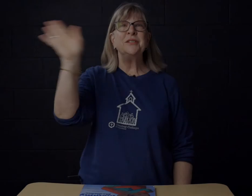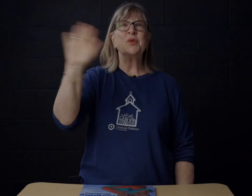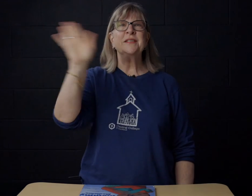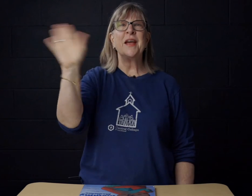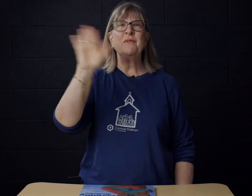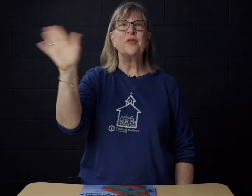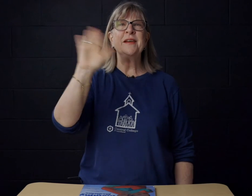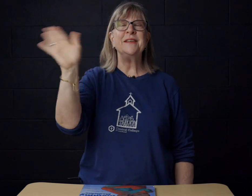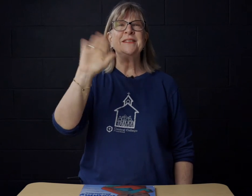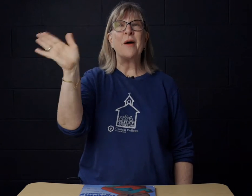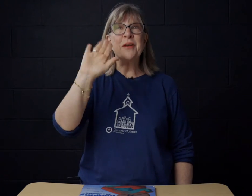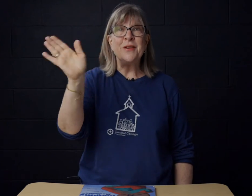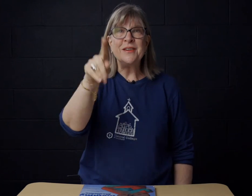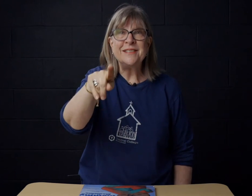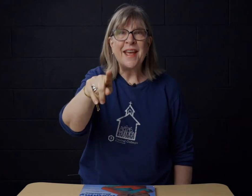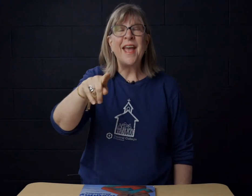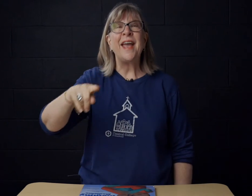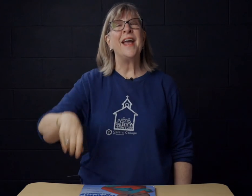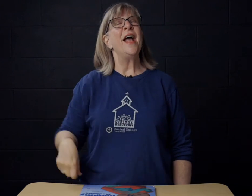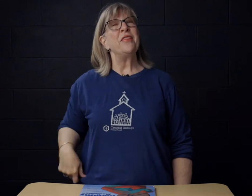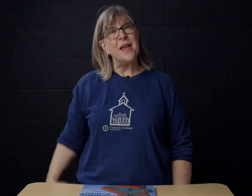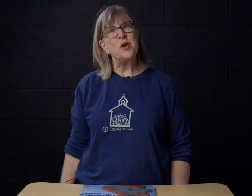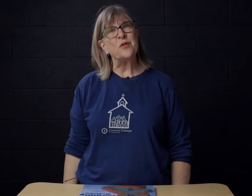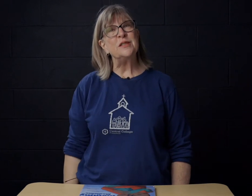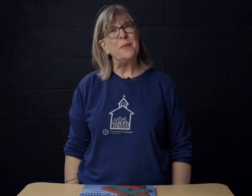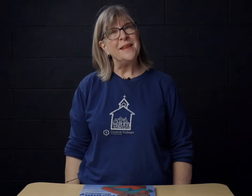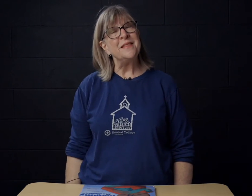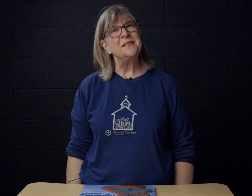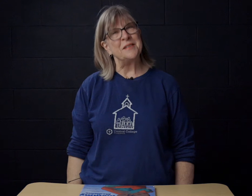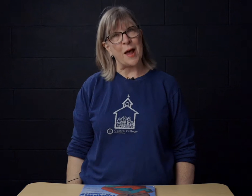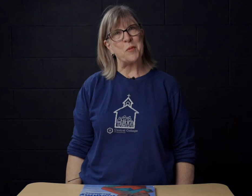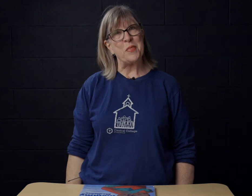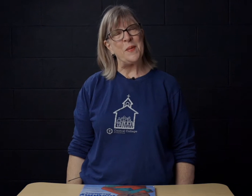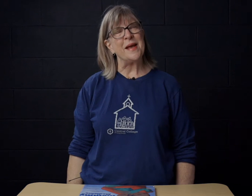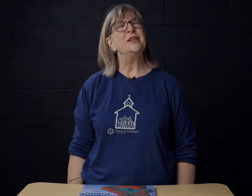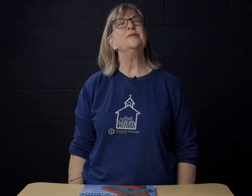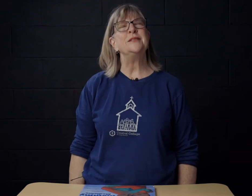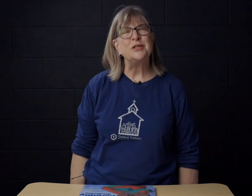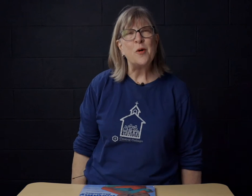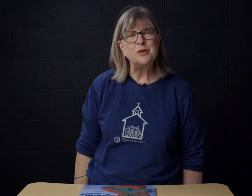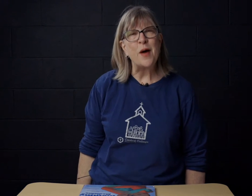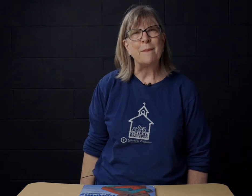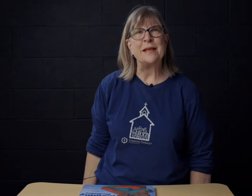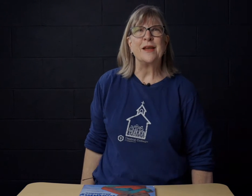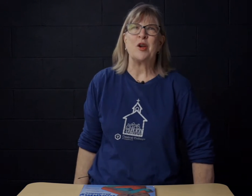Hi, Storytime friends. How are you today? Thank you for spending this time with me. So happy that you're